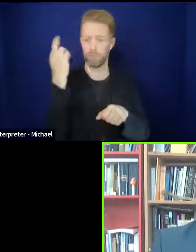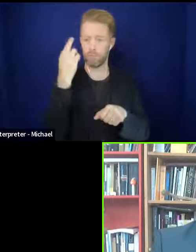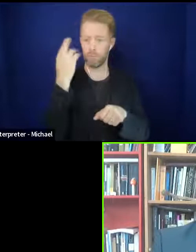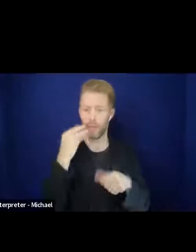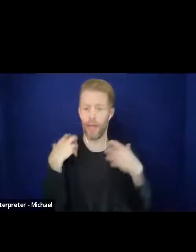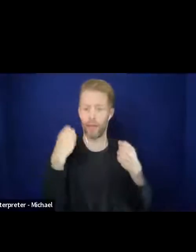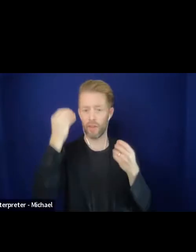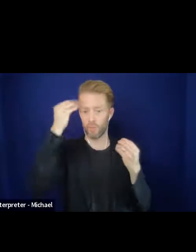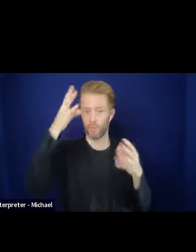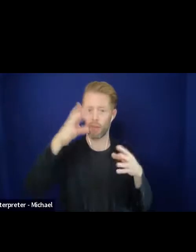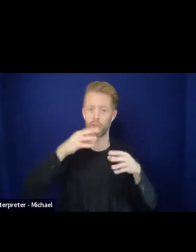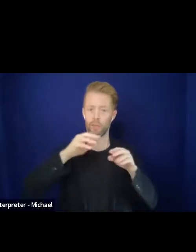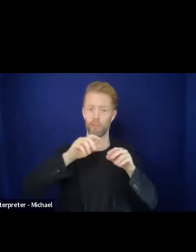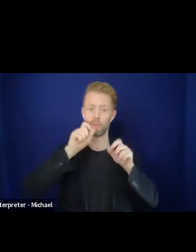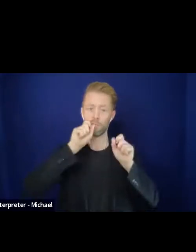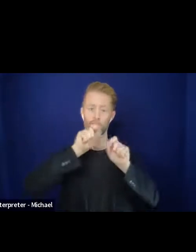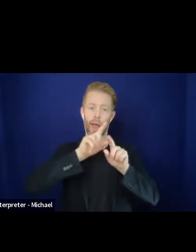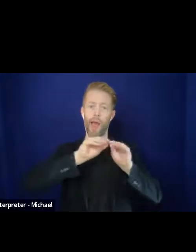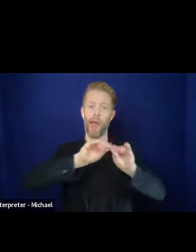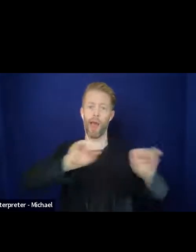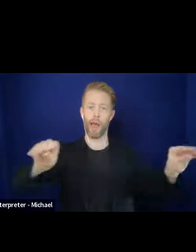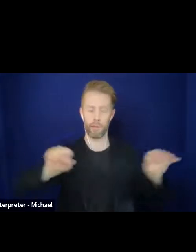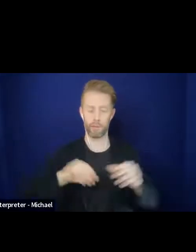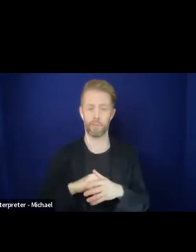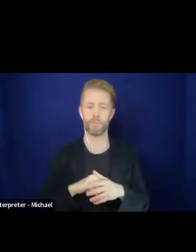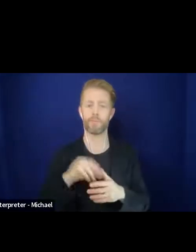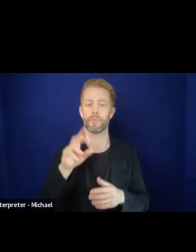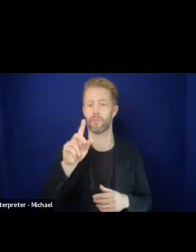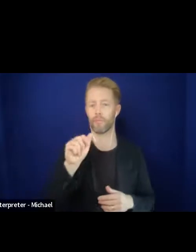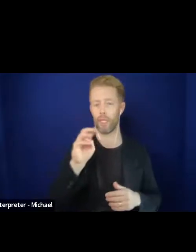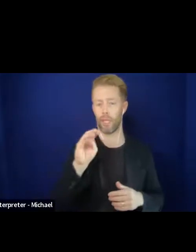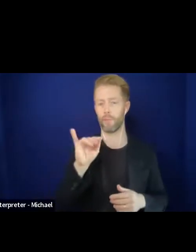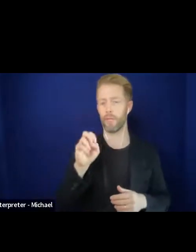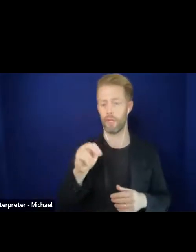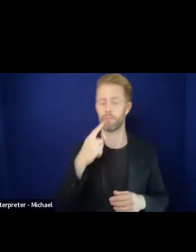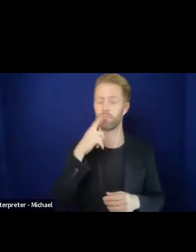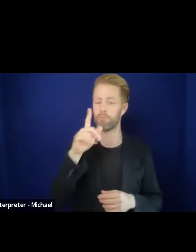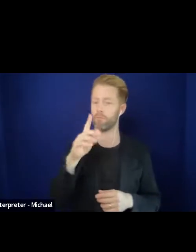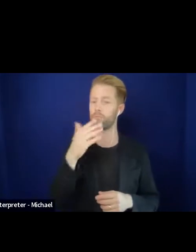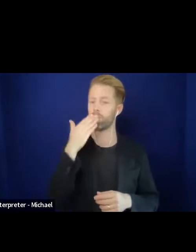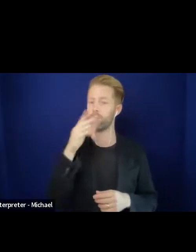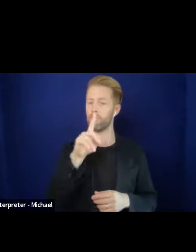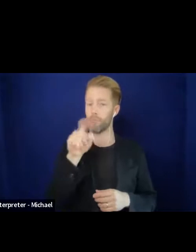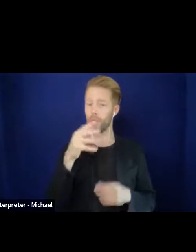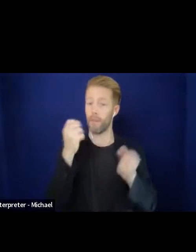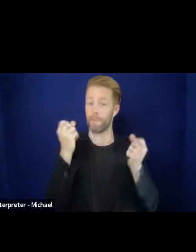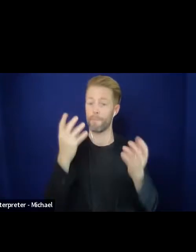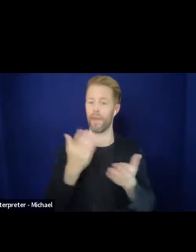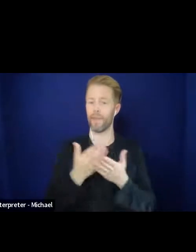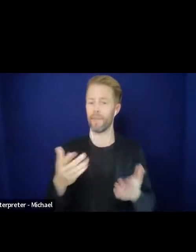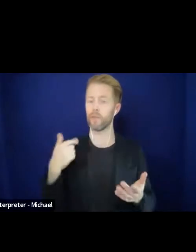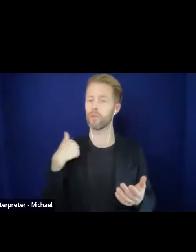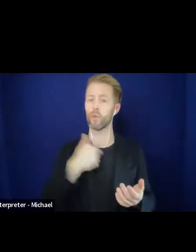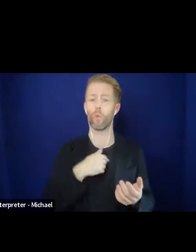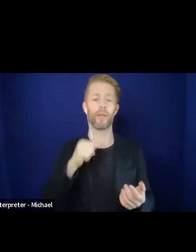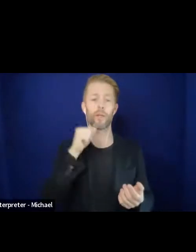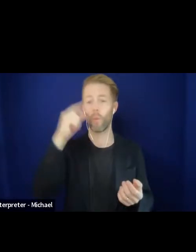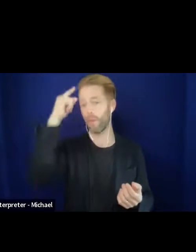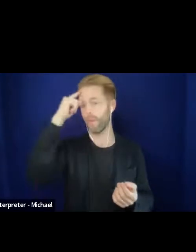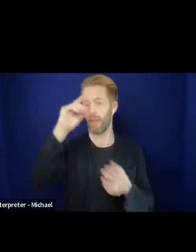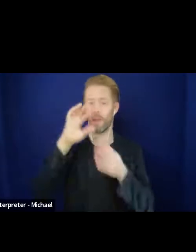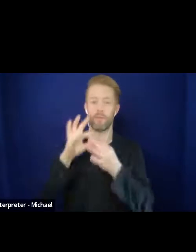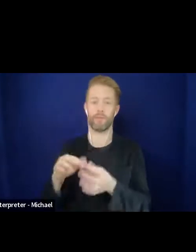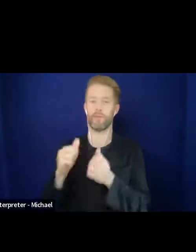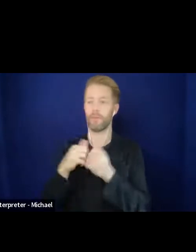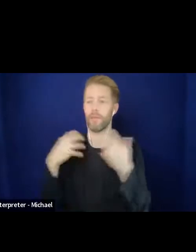is Damien, and that's a very good question, because there are a number of things that we don't often think about as being directly about our health, but which can